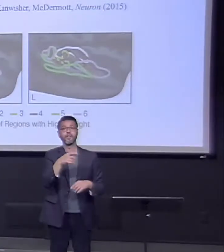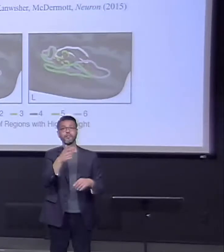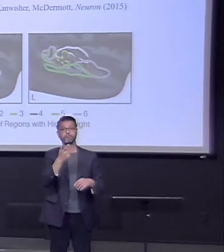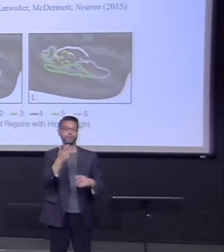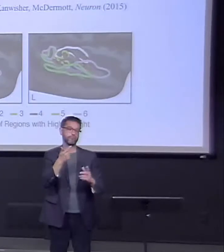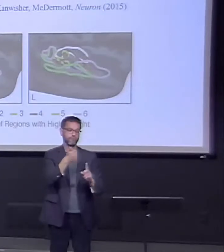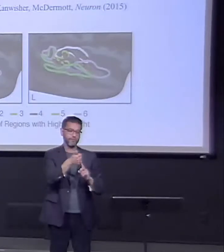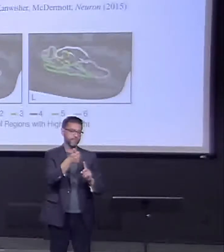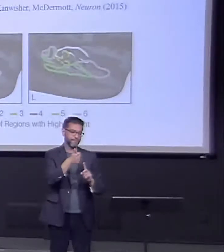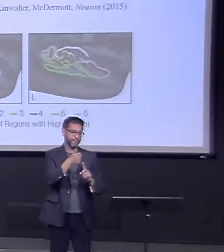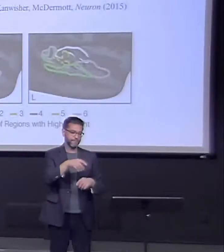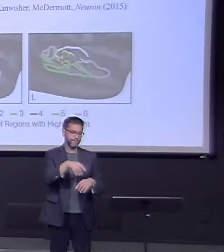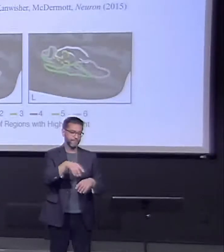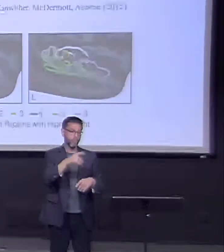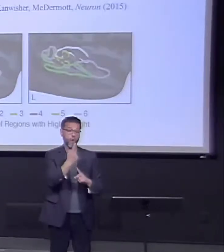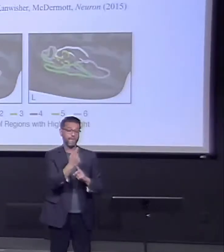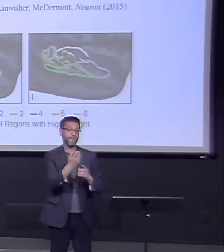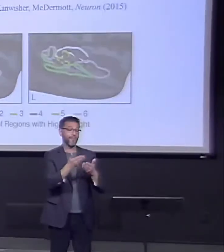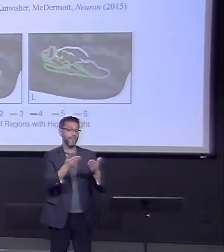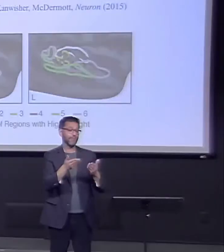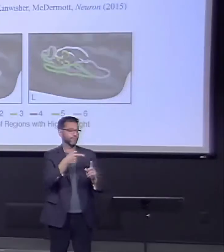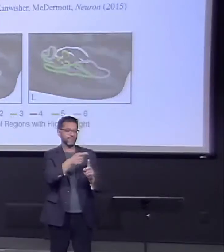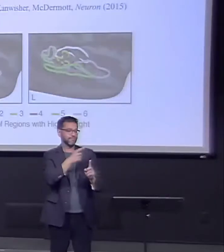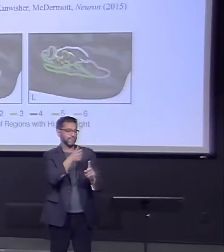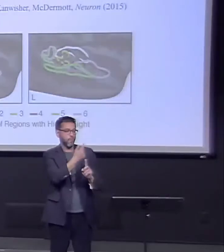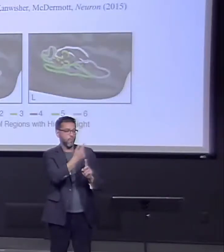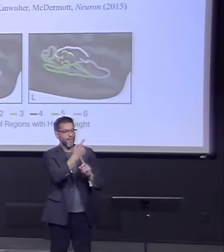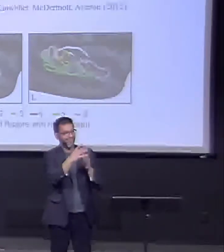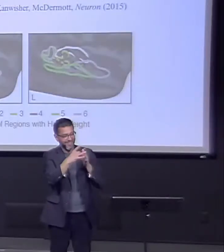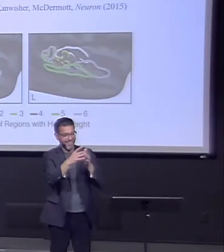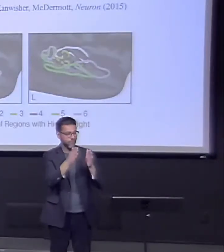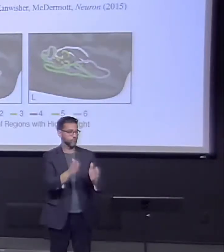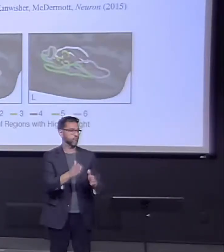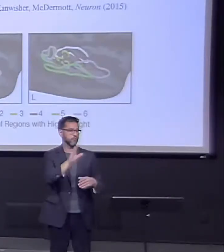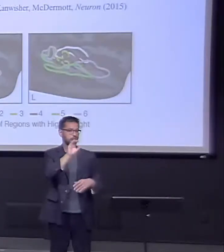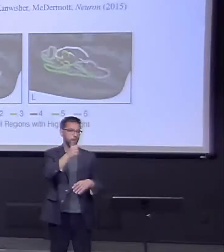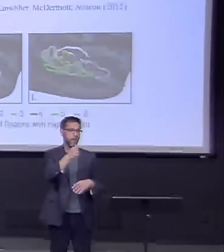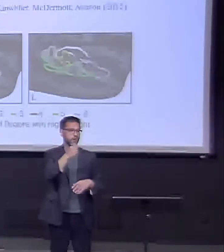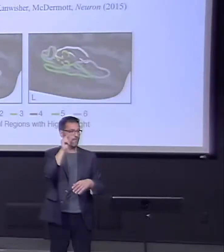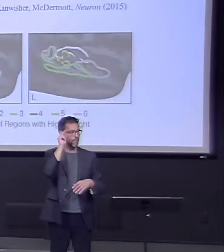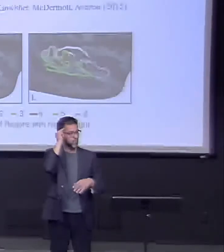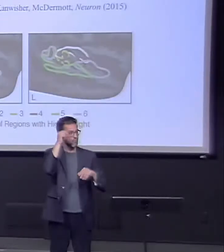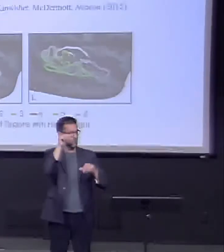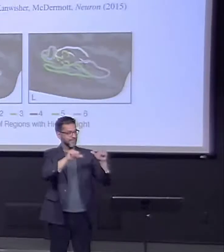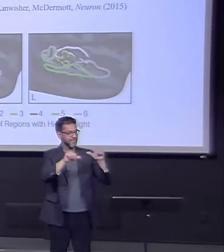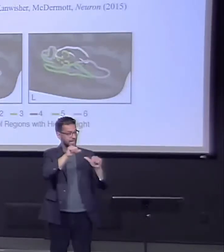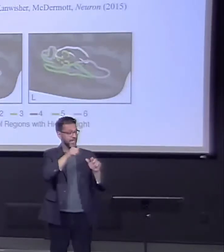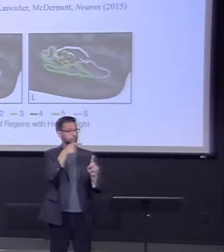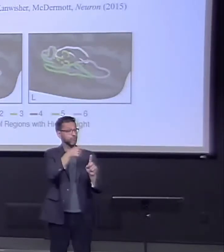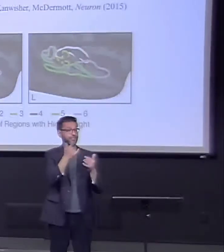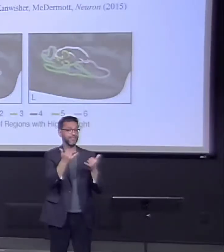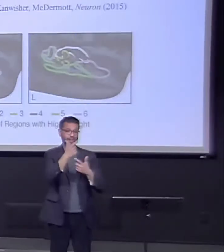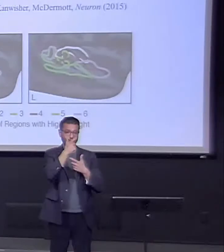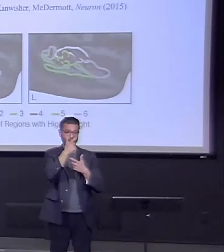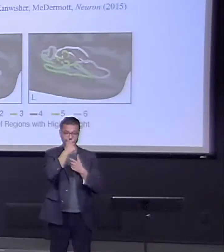other things, and one of the leaders in cognitive neuroscience, she now gets interested in